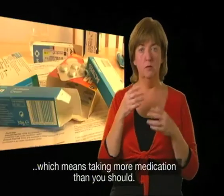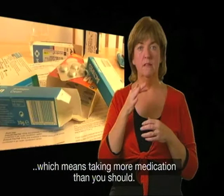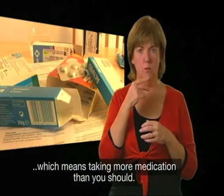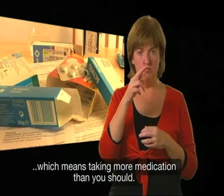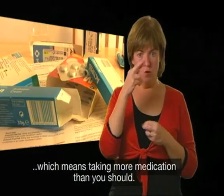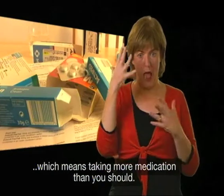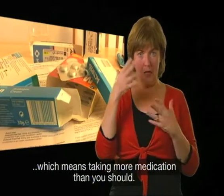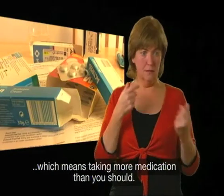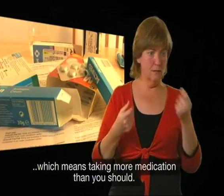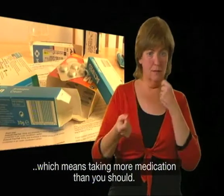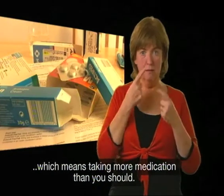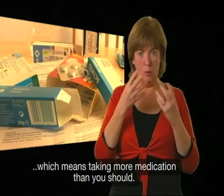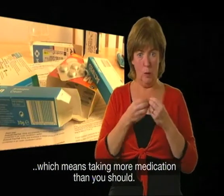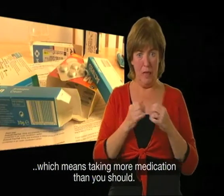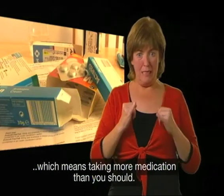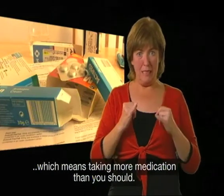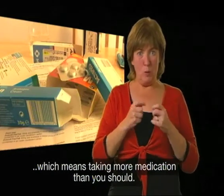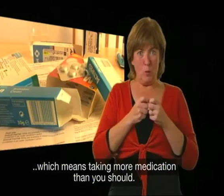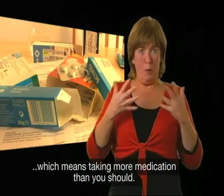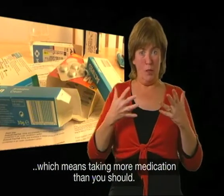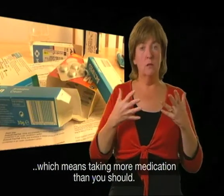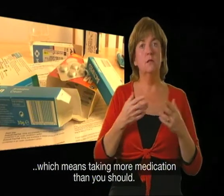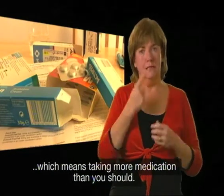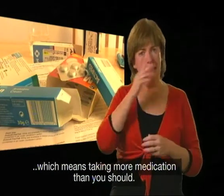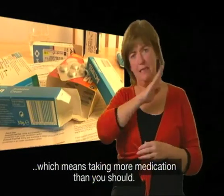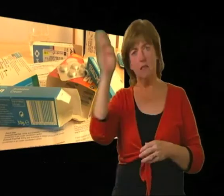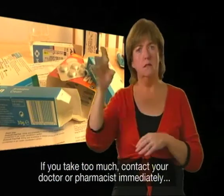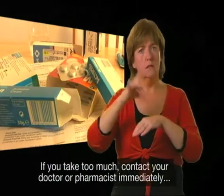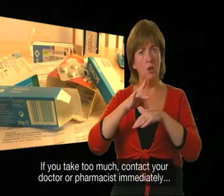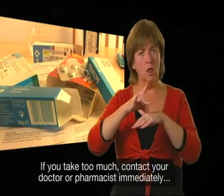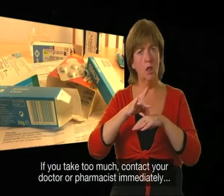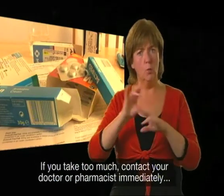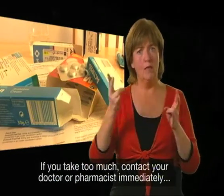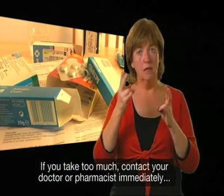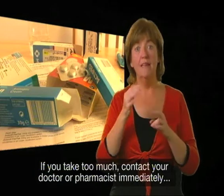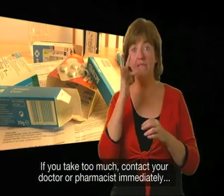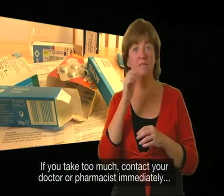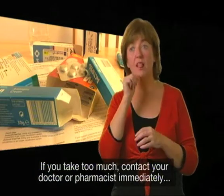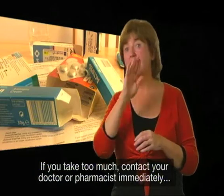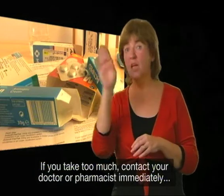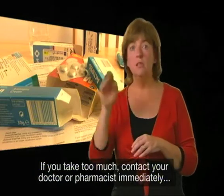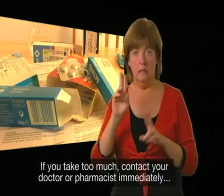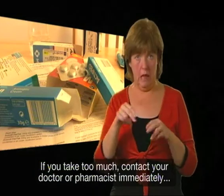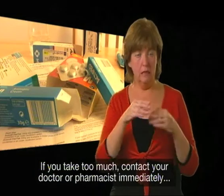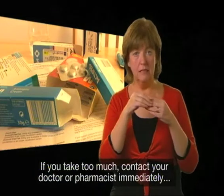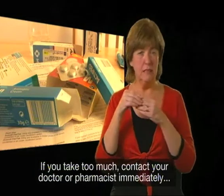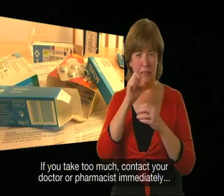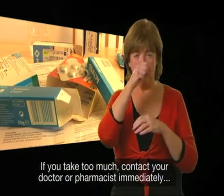which means taking more medication than you should. If you take too much, contact your doctor or pharmacist